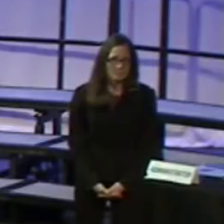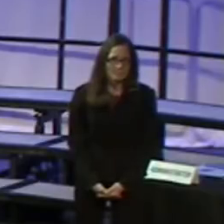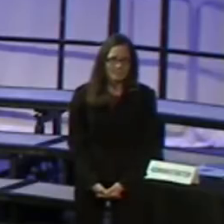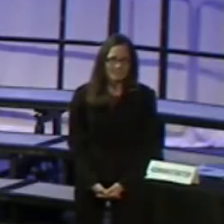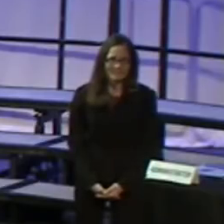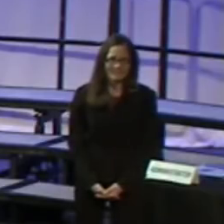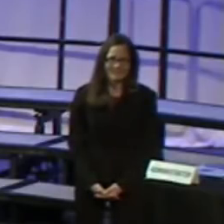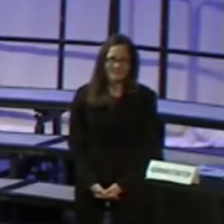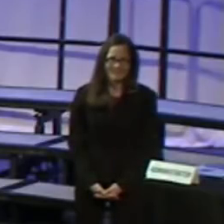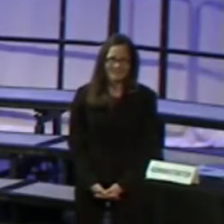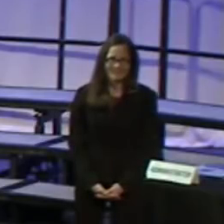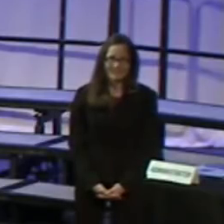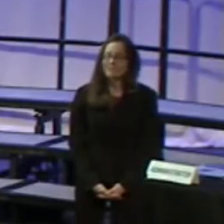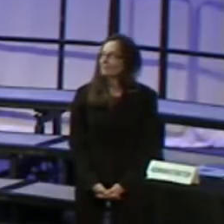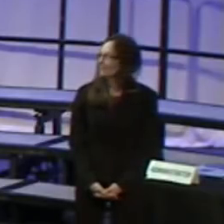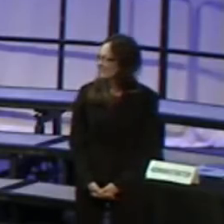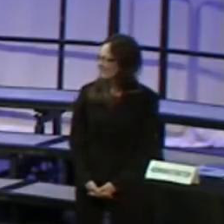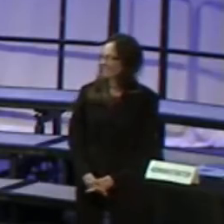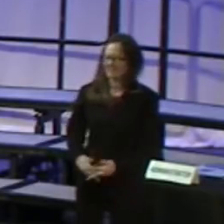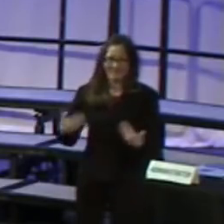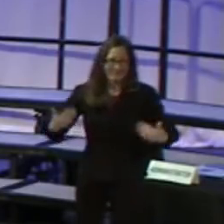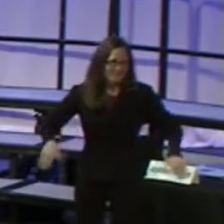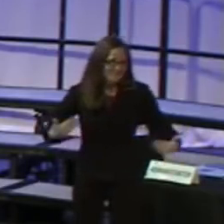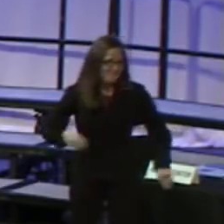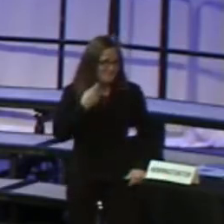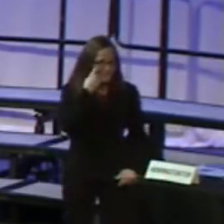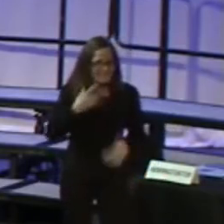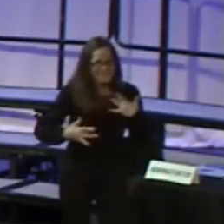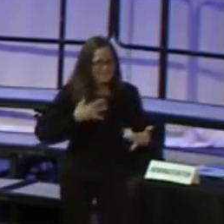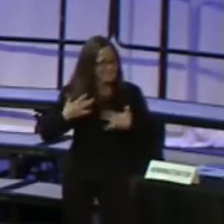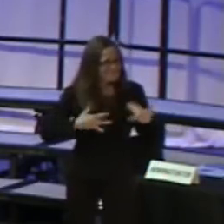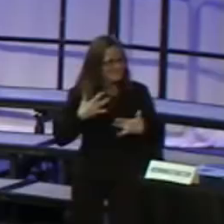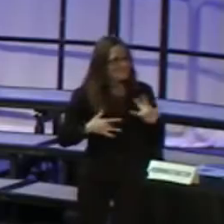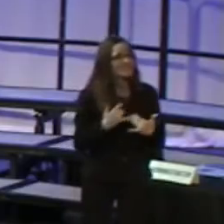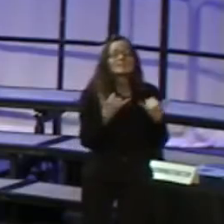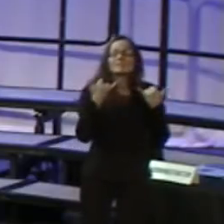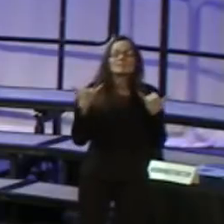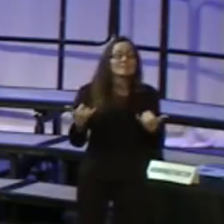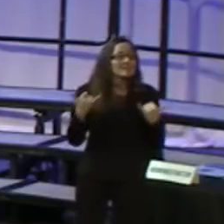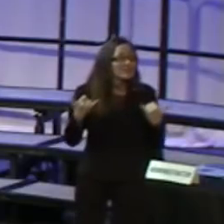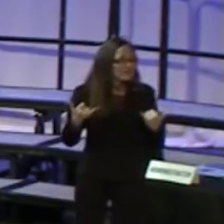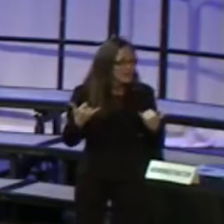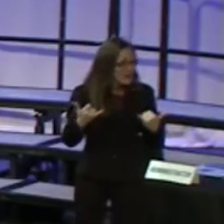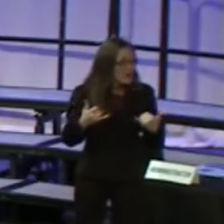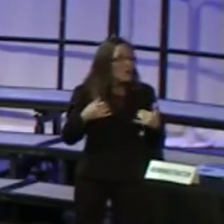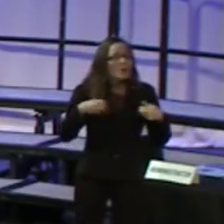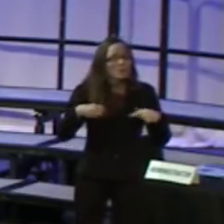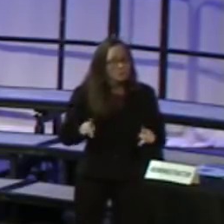That was exciting. So now we're going to have an opportunity to hear from each one of our council